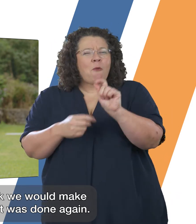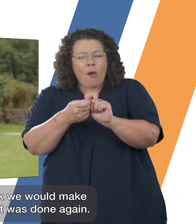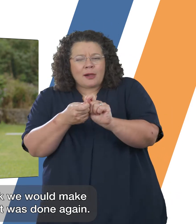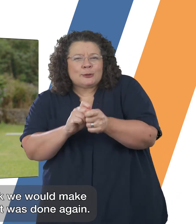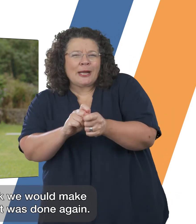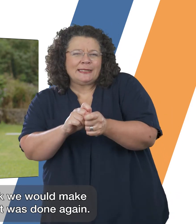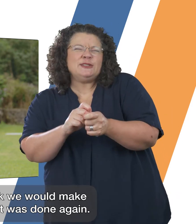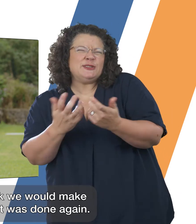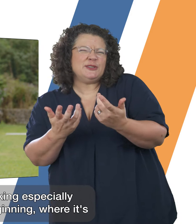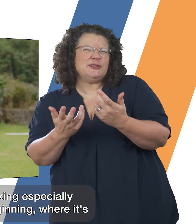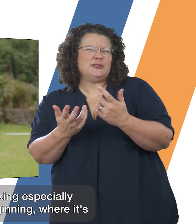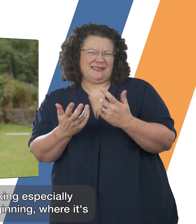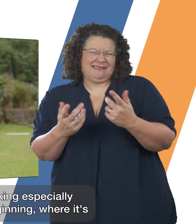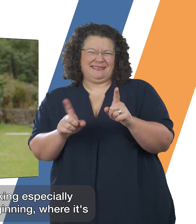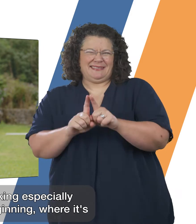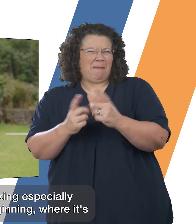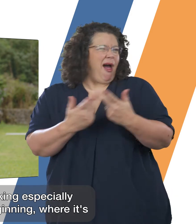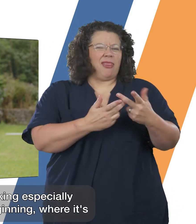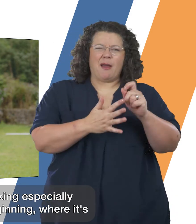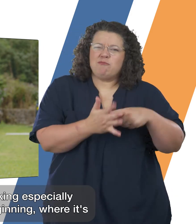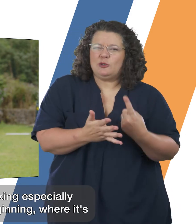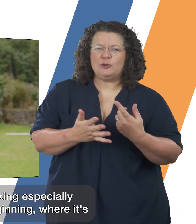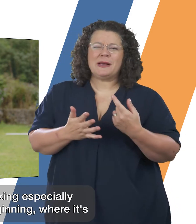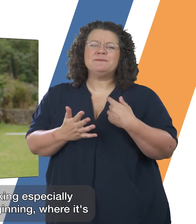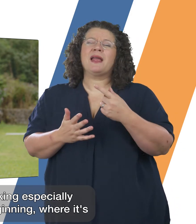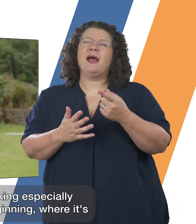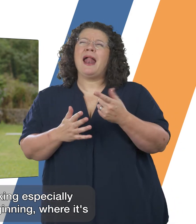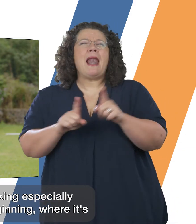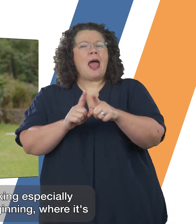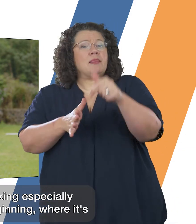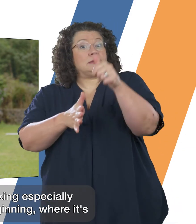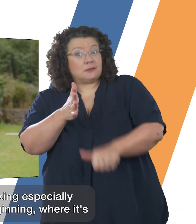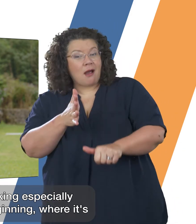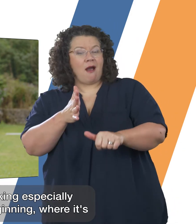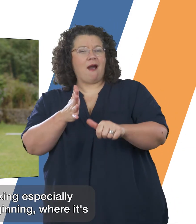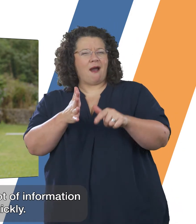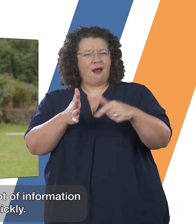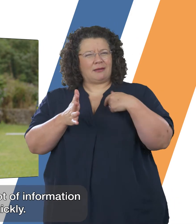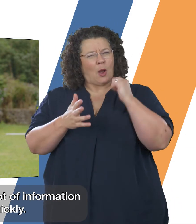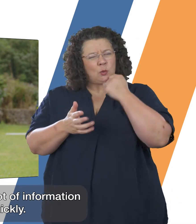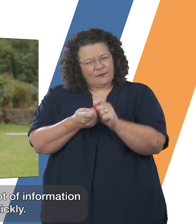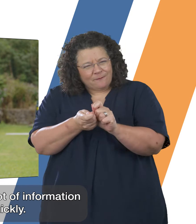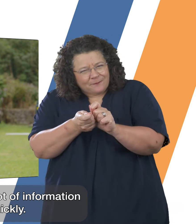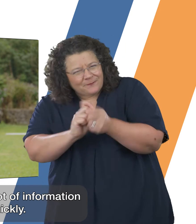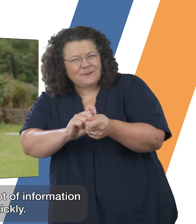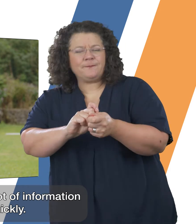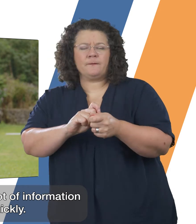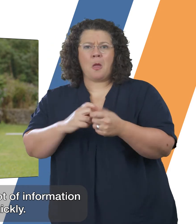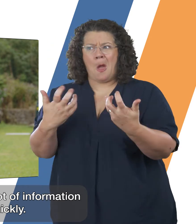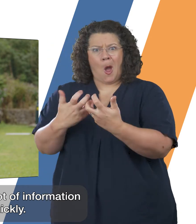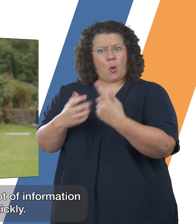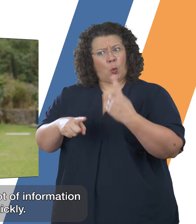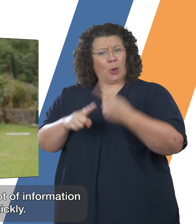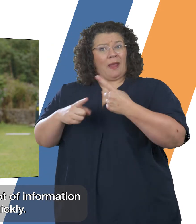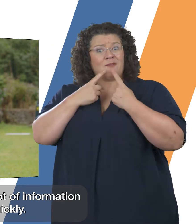done again. And on that, I'm thinking especially those stages at the beginning where it's very difficult to get a lot of